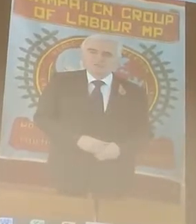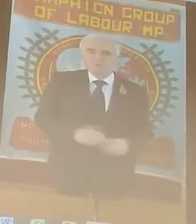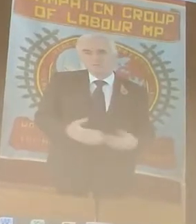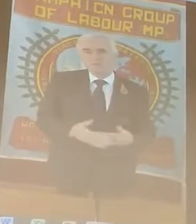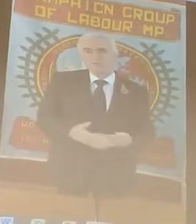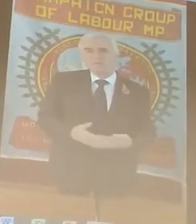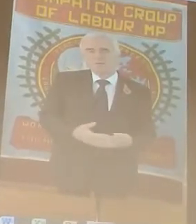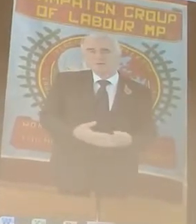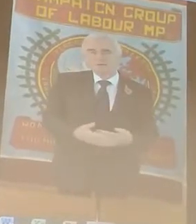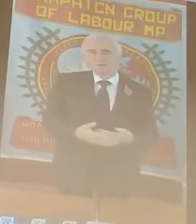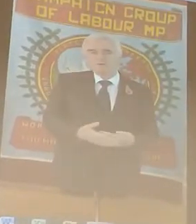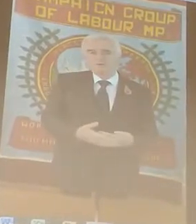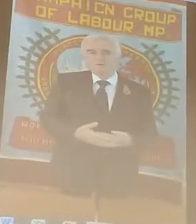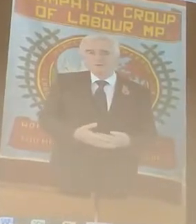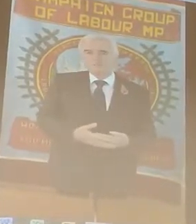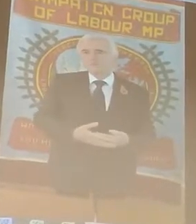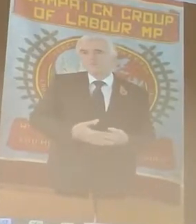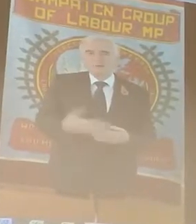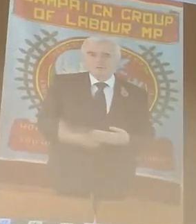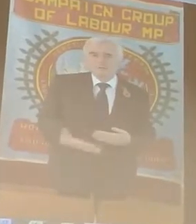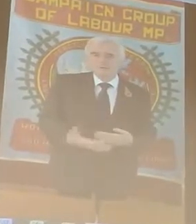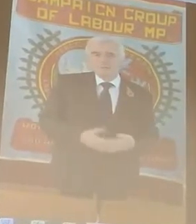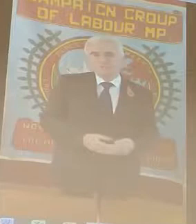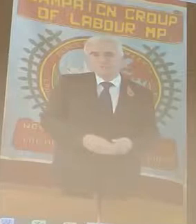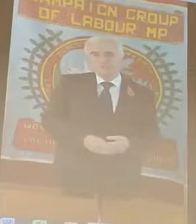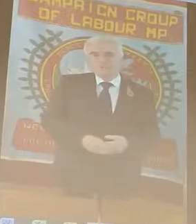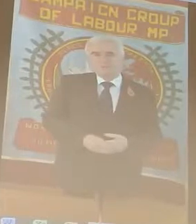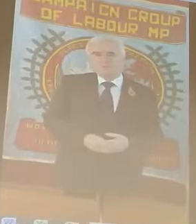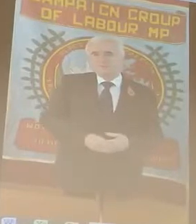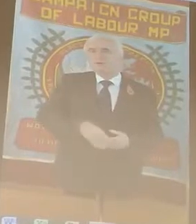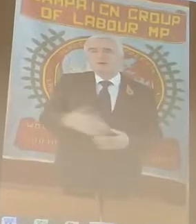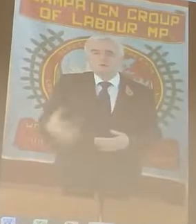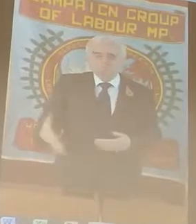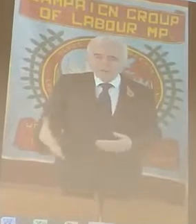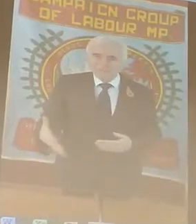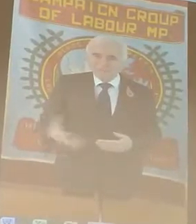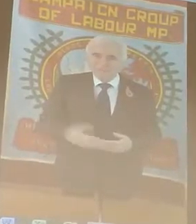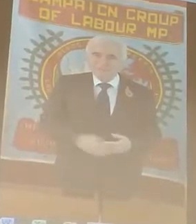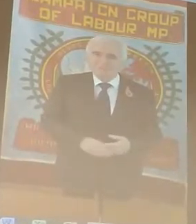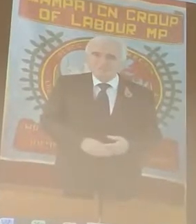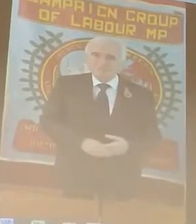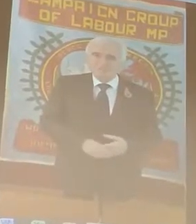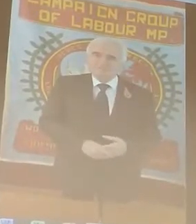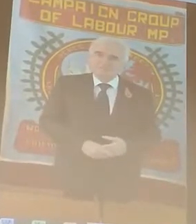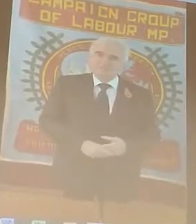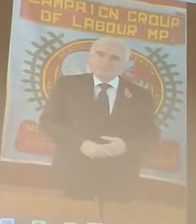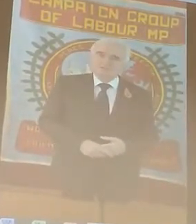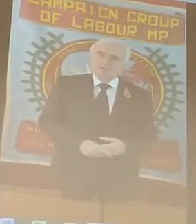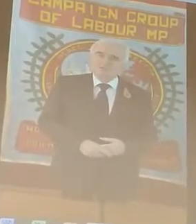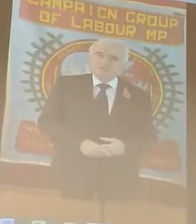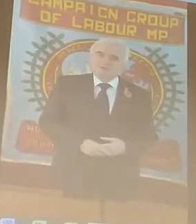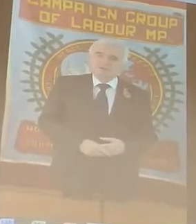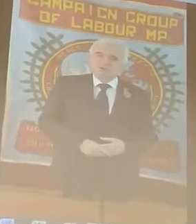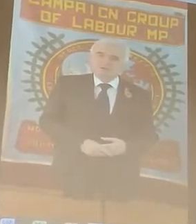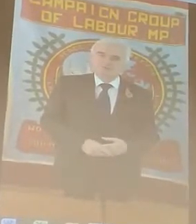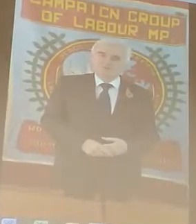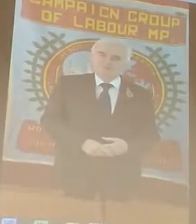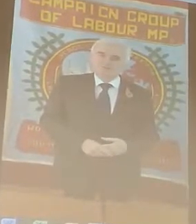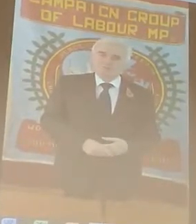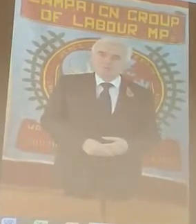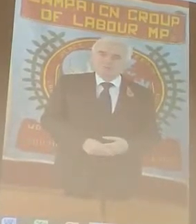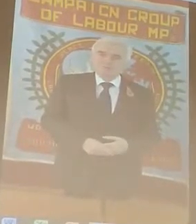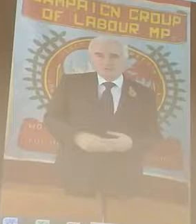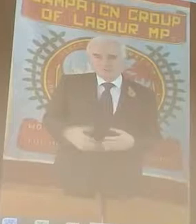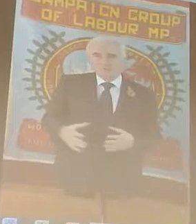measures. But also the denying of the health treatments that people need, the long waiting lists for essential operations